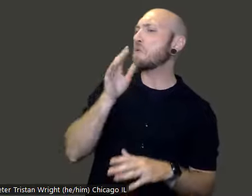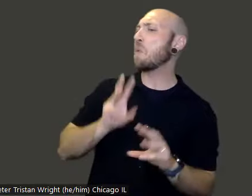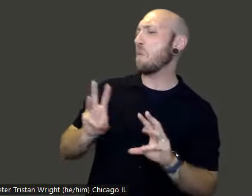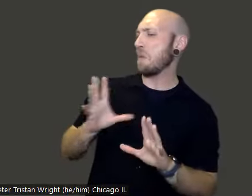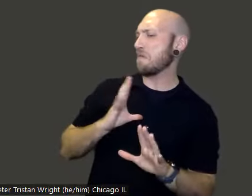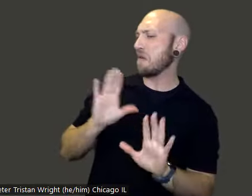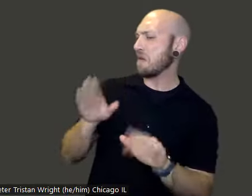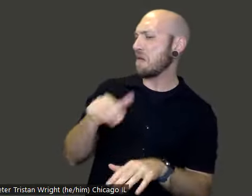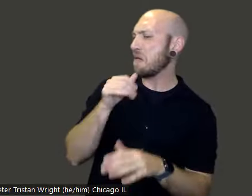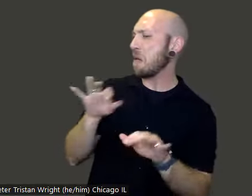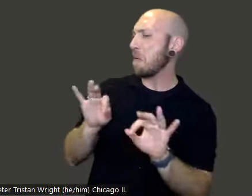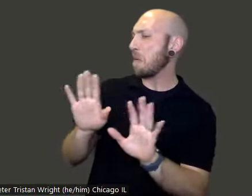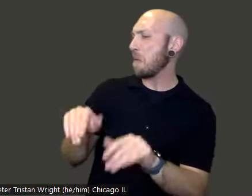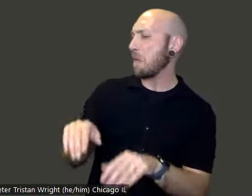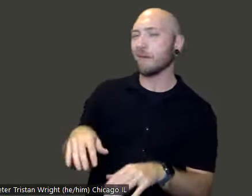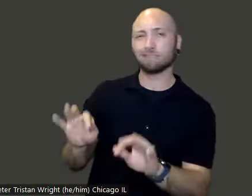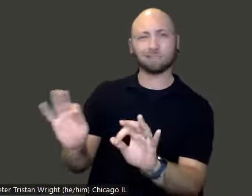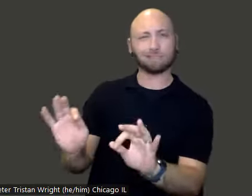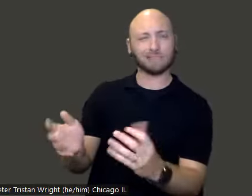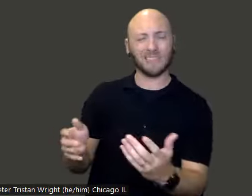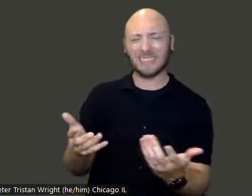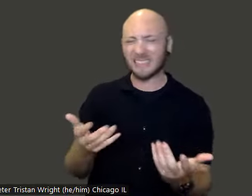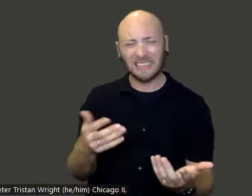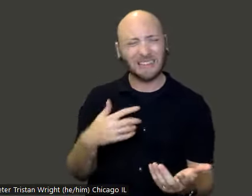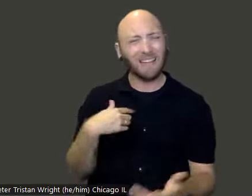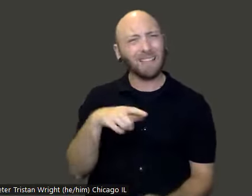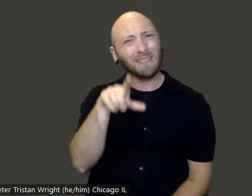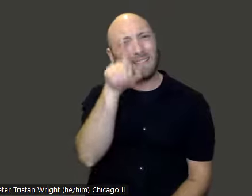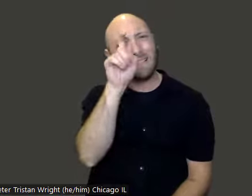Um, I don't know, but